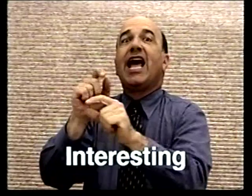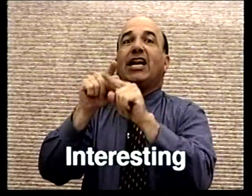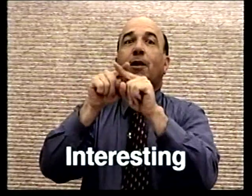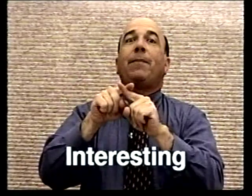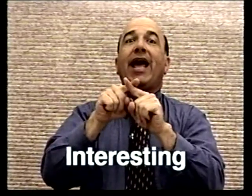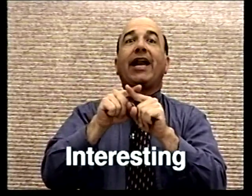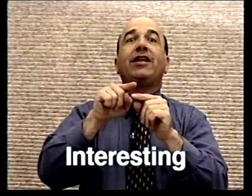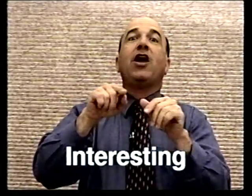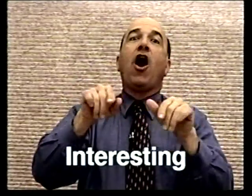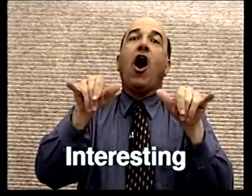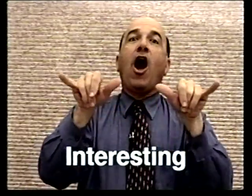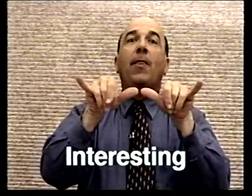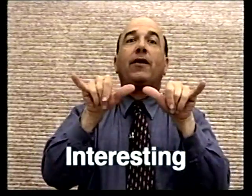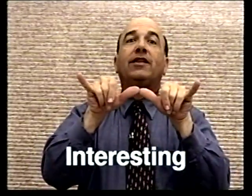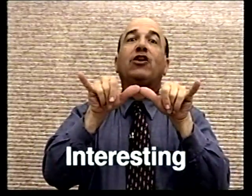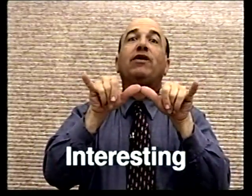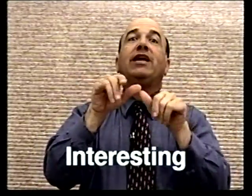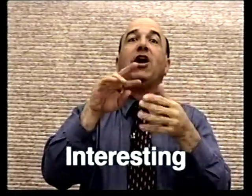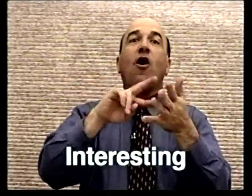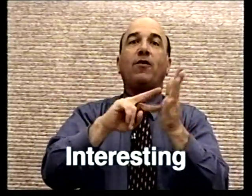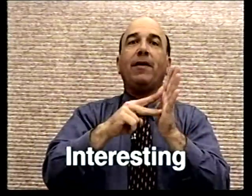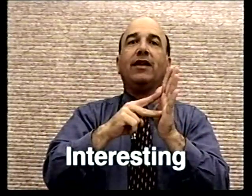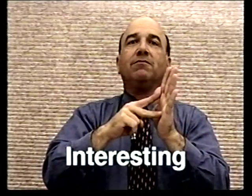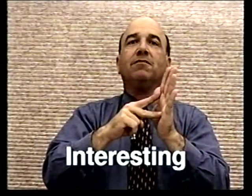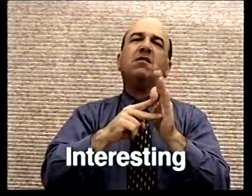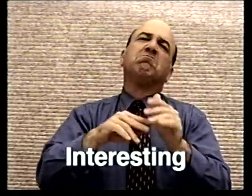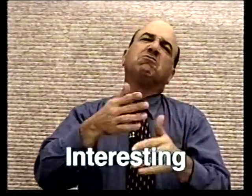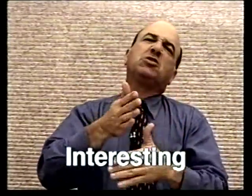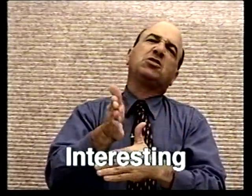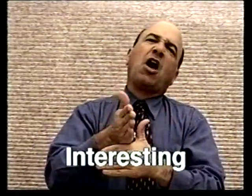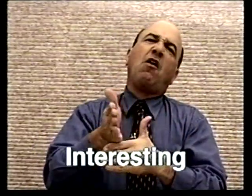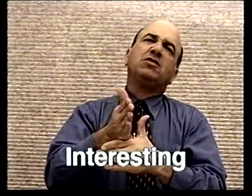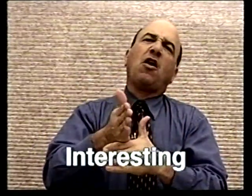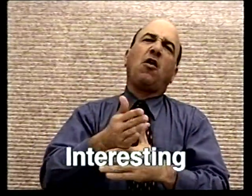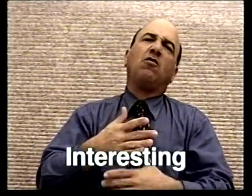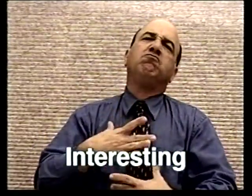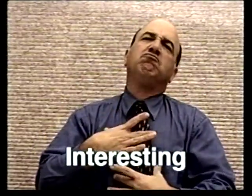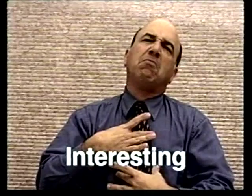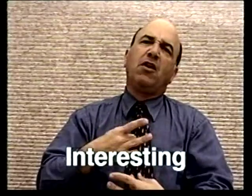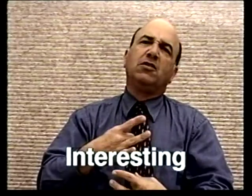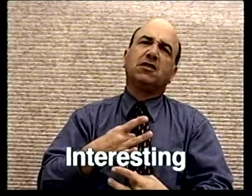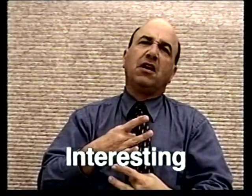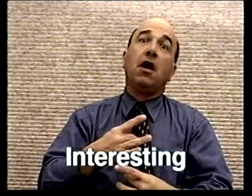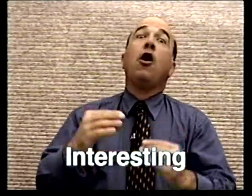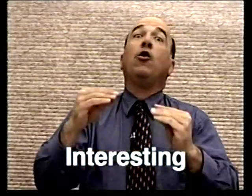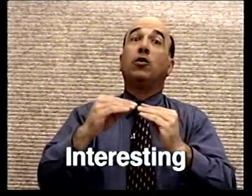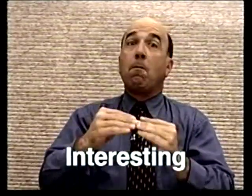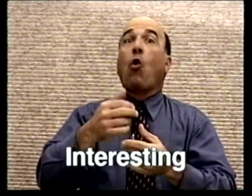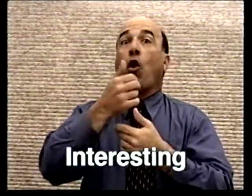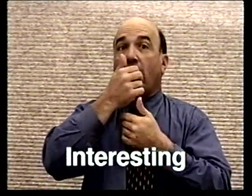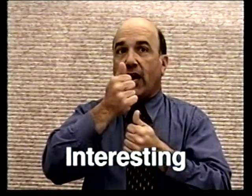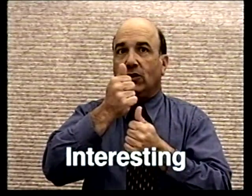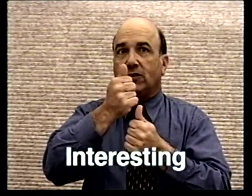Interesting. Depending on the degree of meaning. So-so interesting. Or more